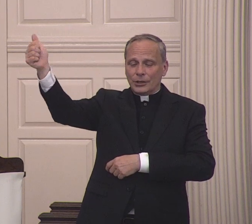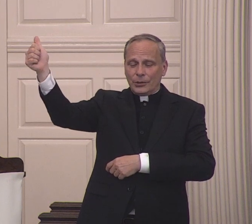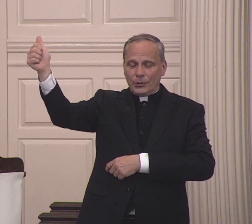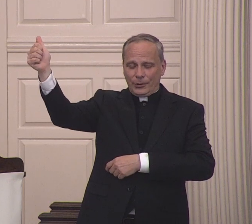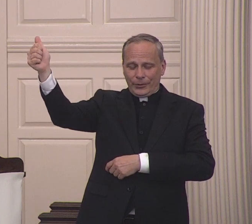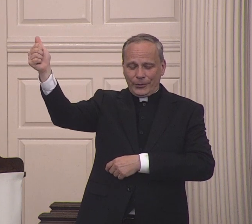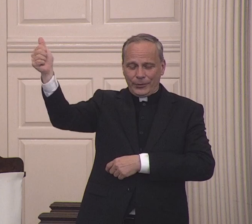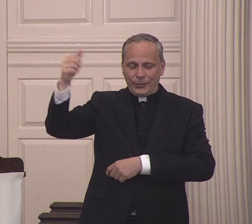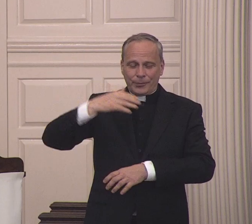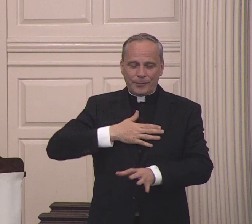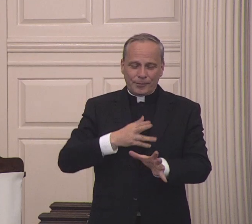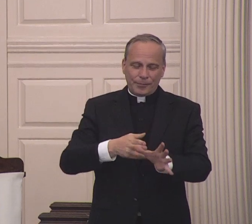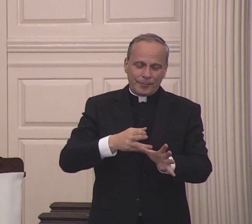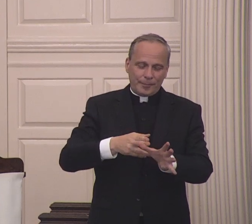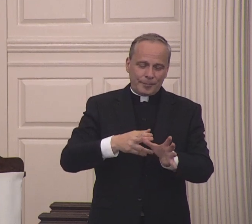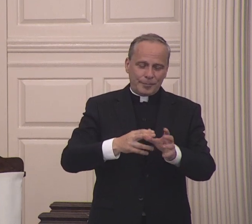his